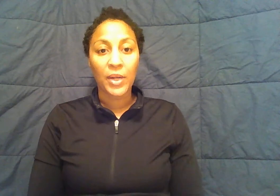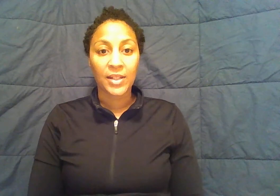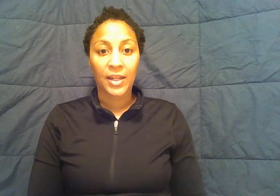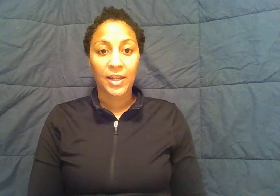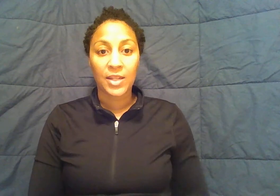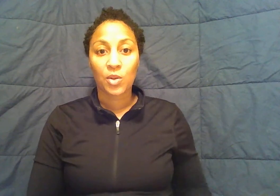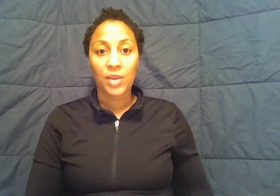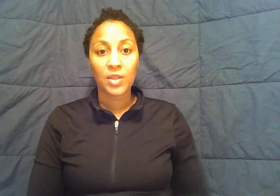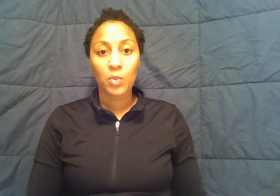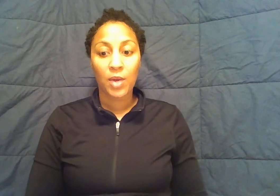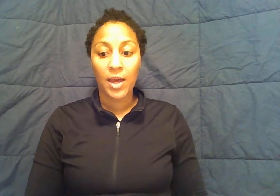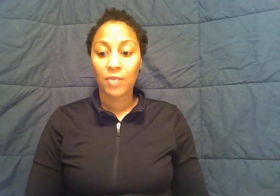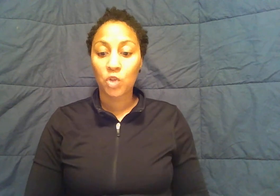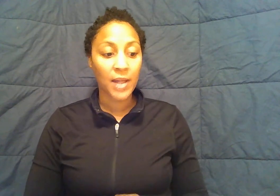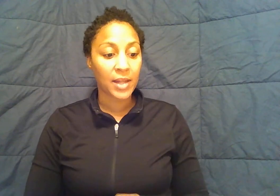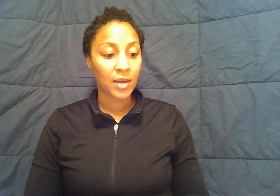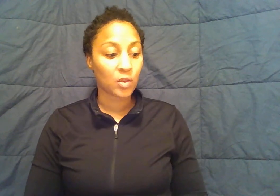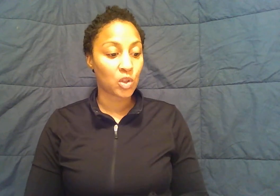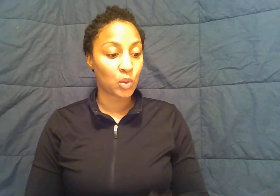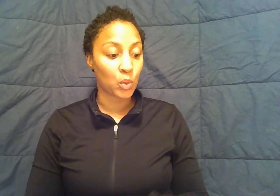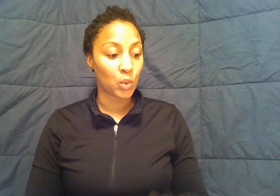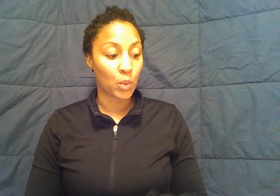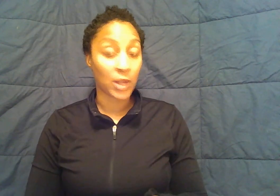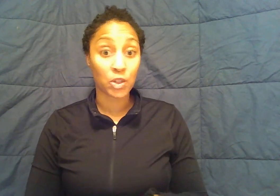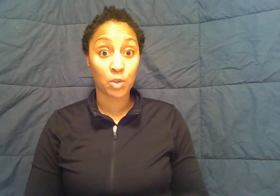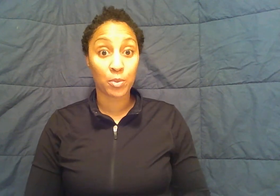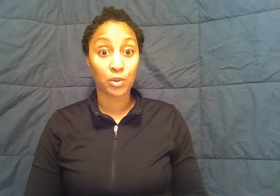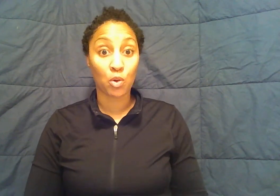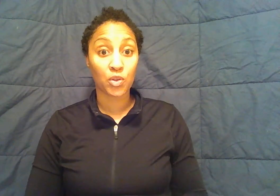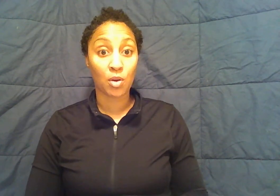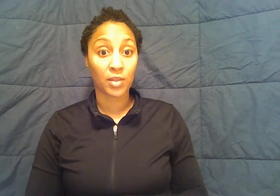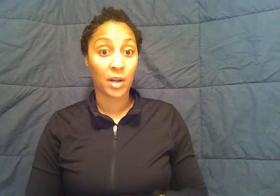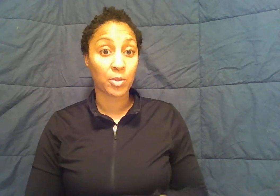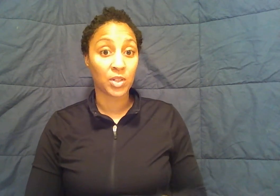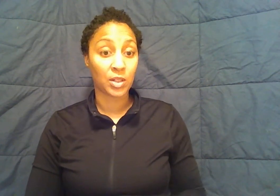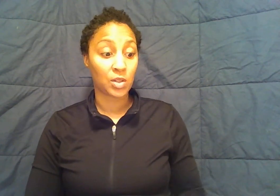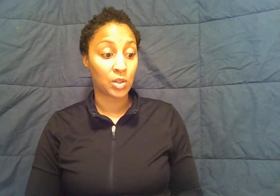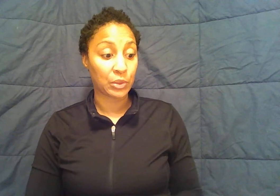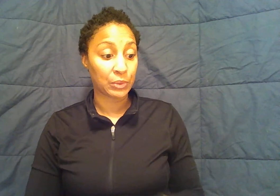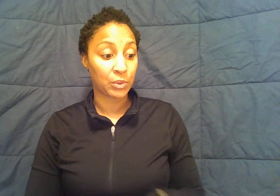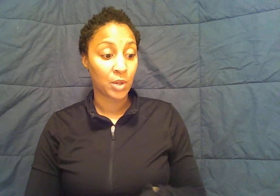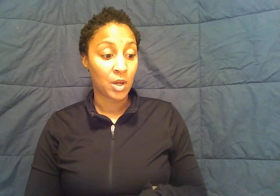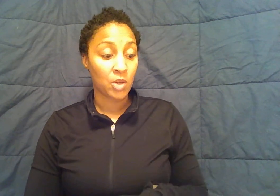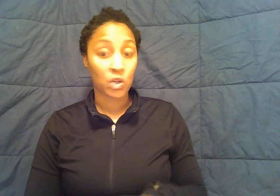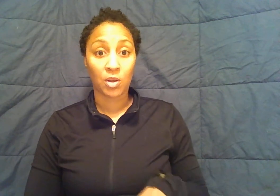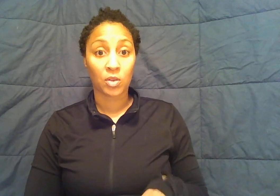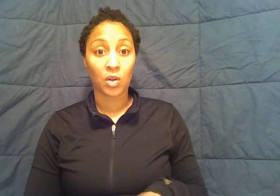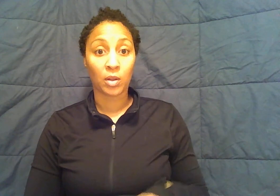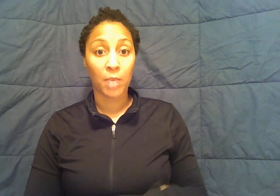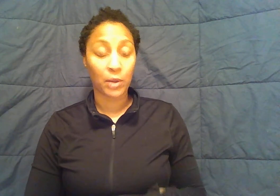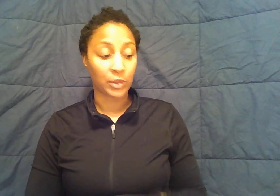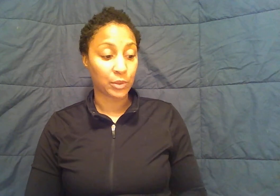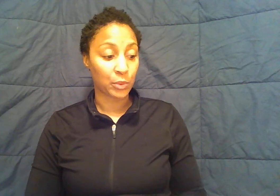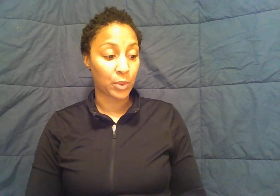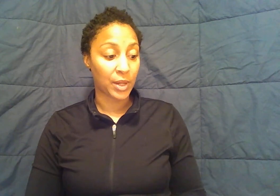Okay, Diane, so at this point, I have tried now to interpret the whole song that I presented to you, Trey Songz All About You, in